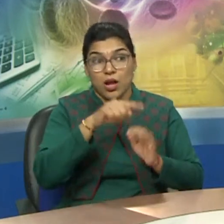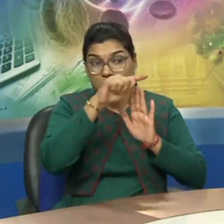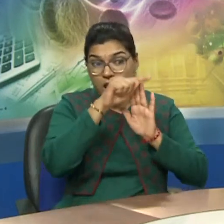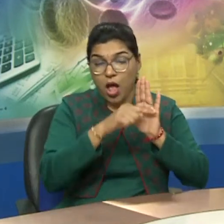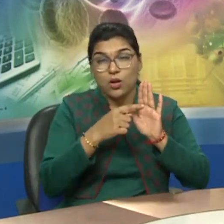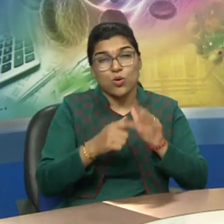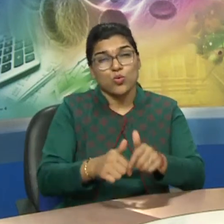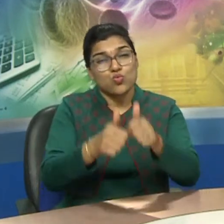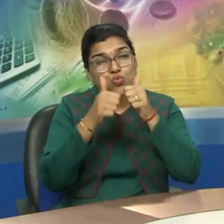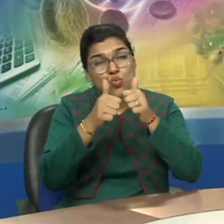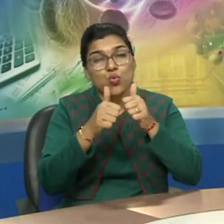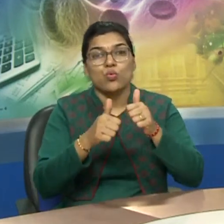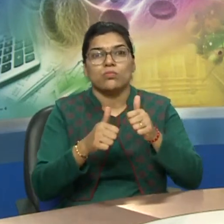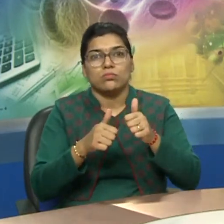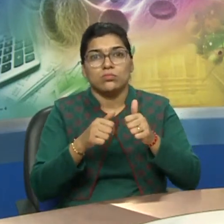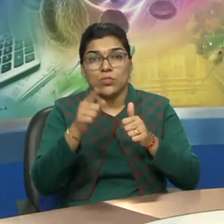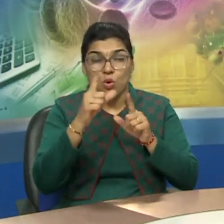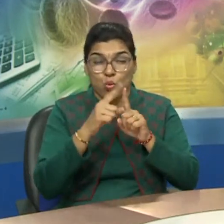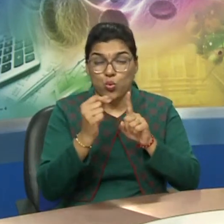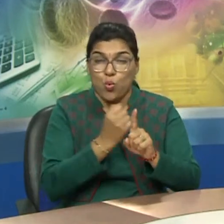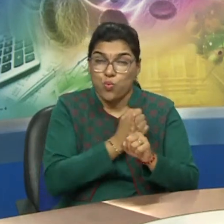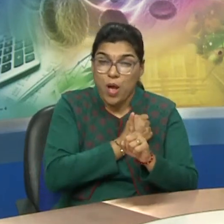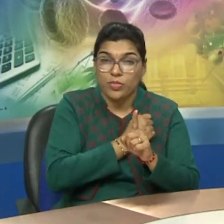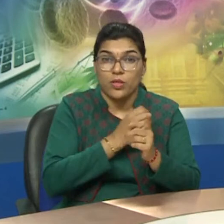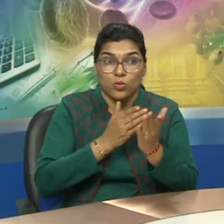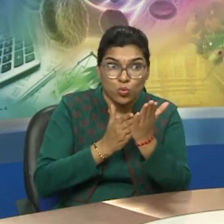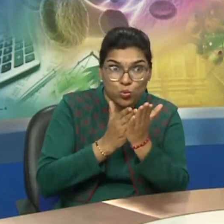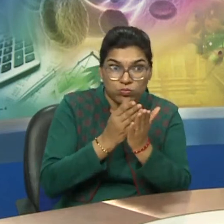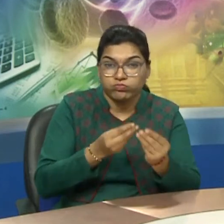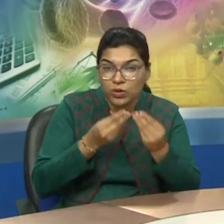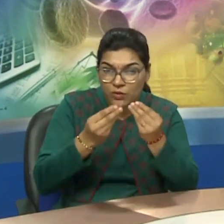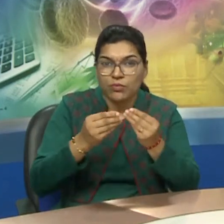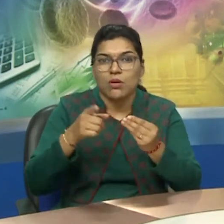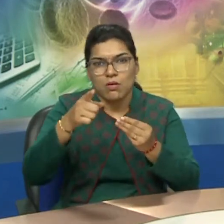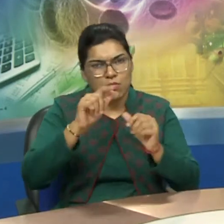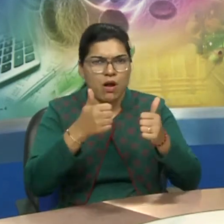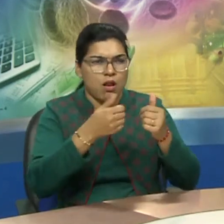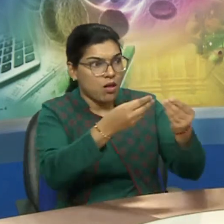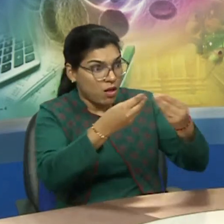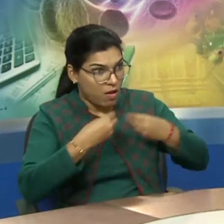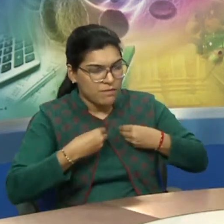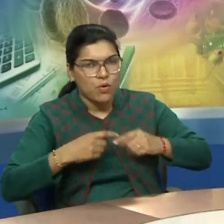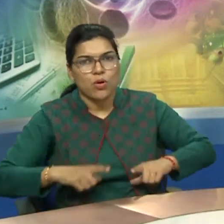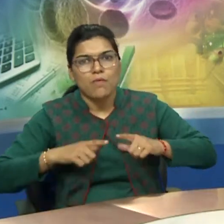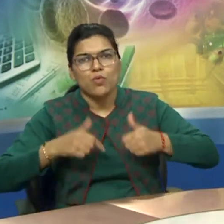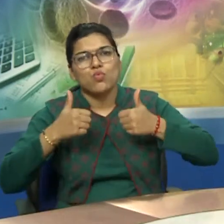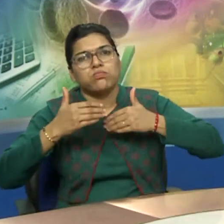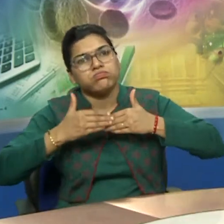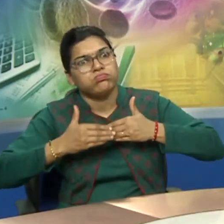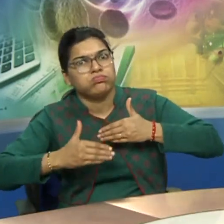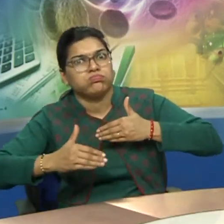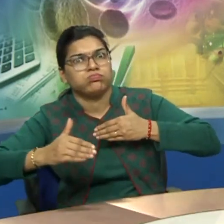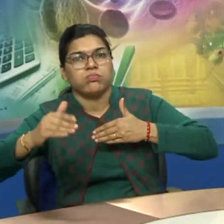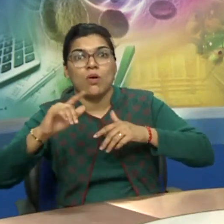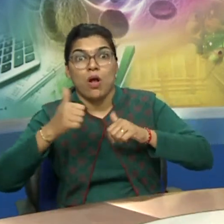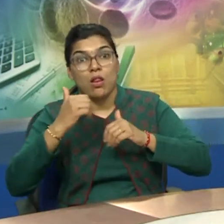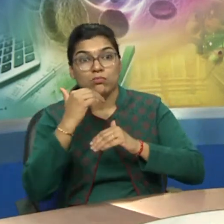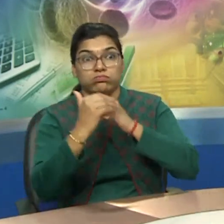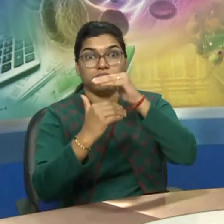we can upgrade our life. And the last objective is we will be able to develop the code of ethics for a good living.